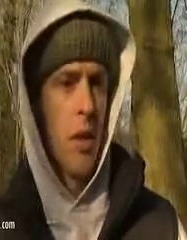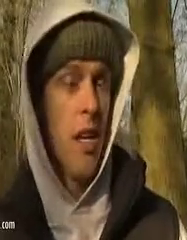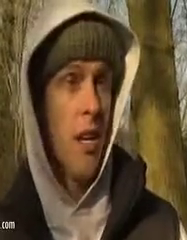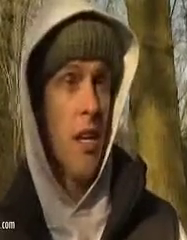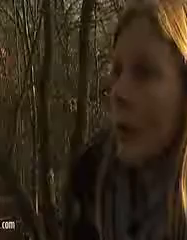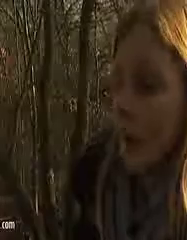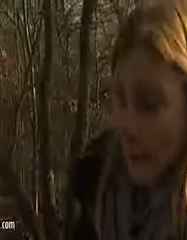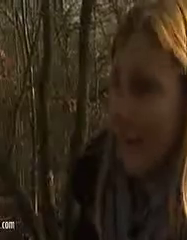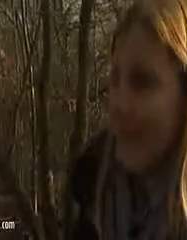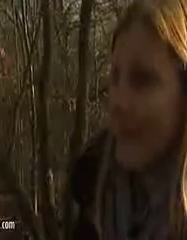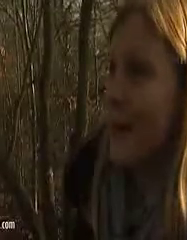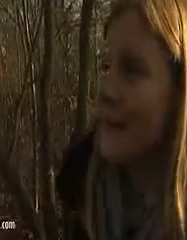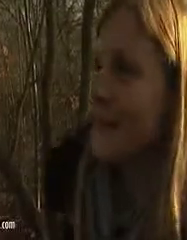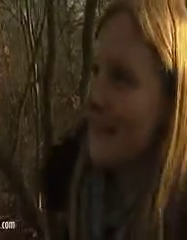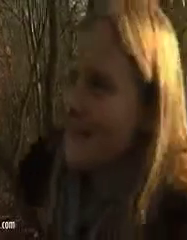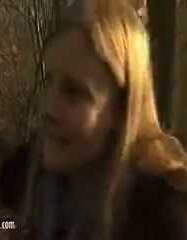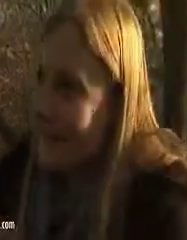Okay. Great.